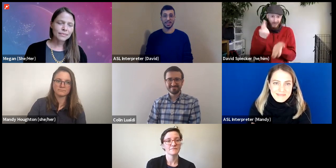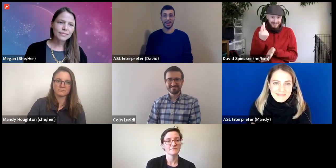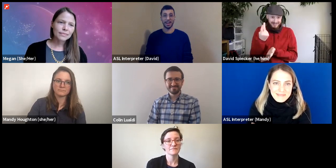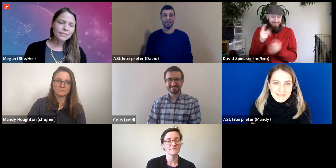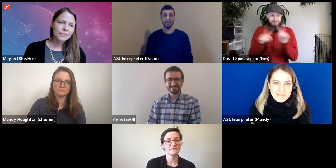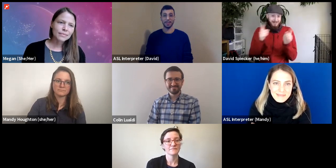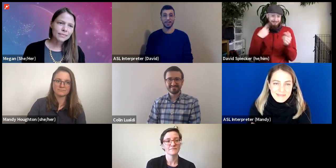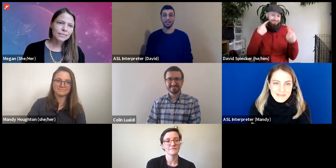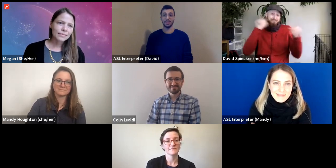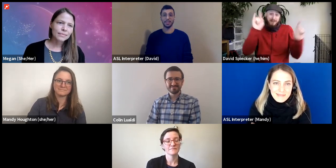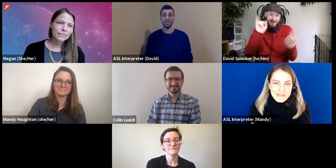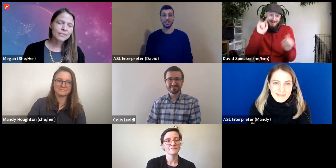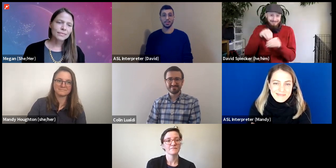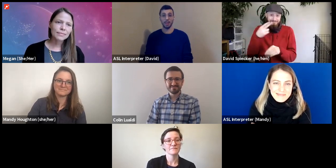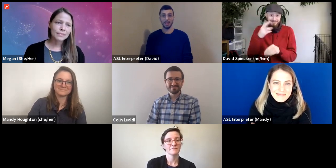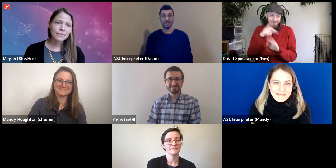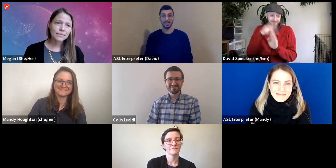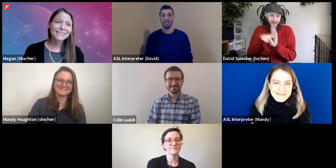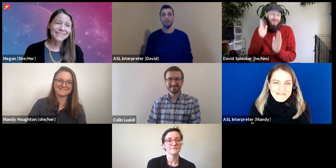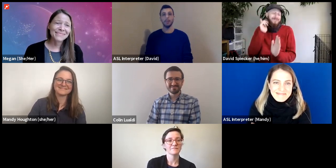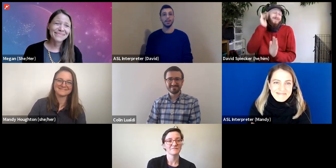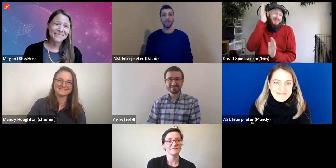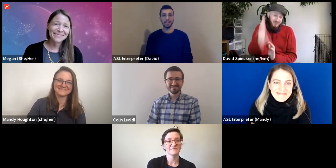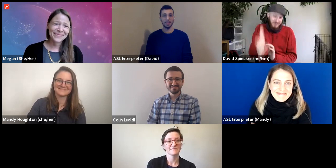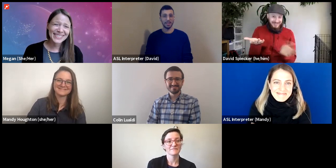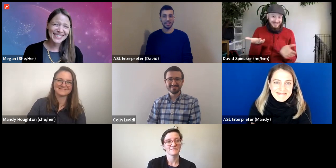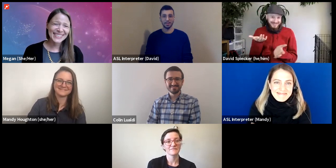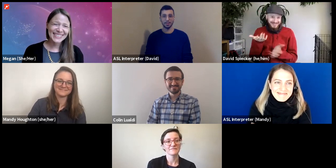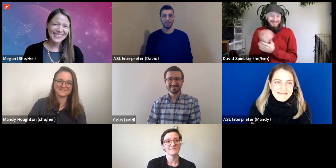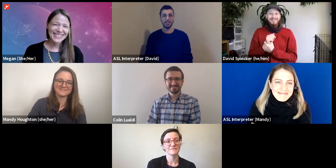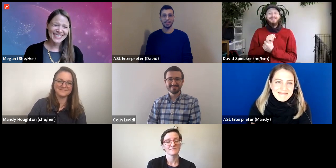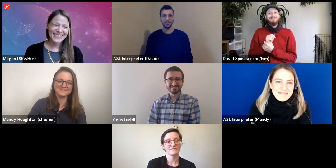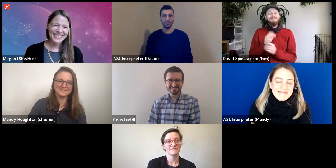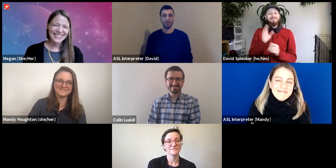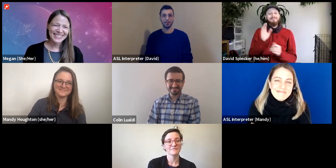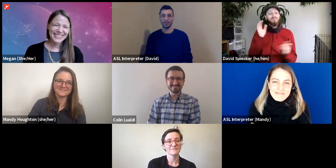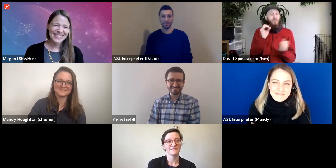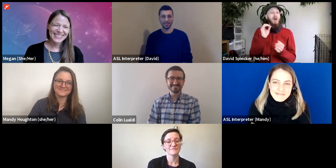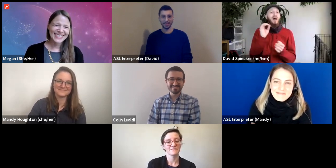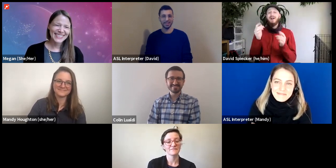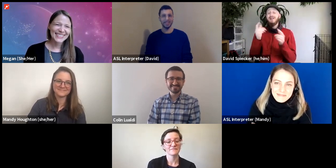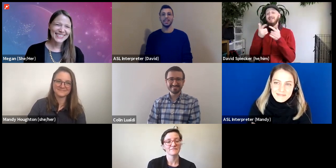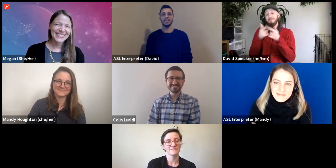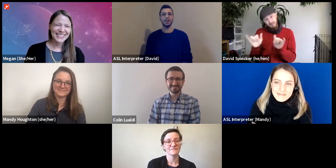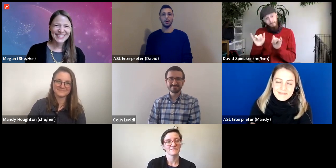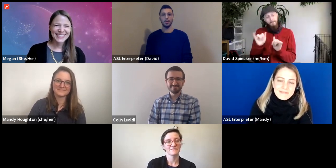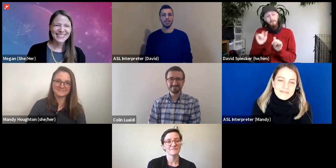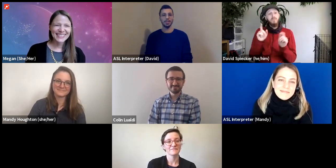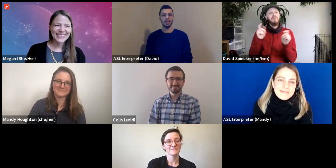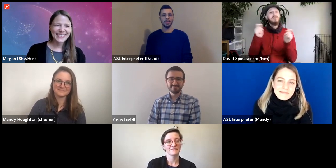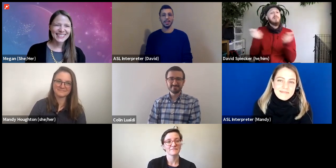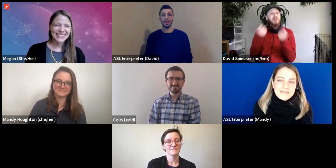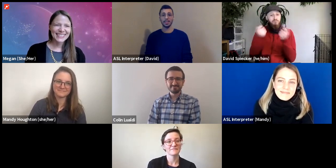me that I failed calculus twice, but I finally made it into a PhD program eventually.